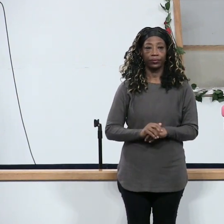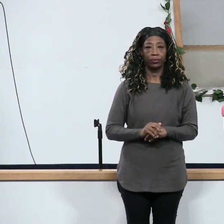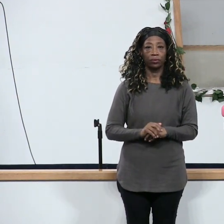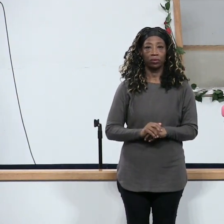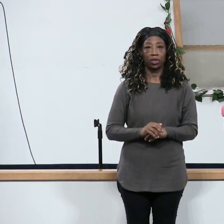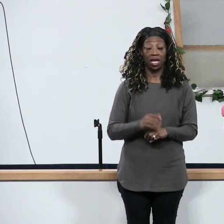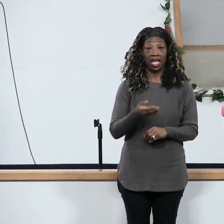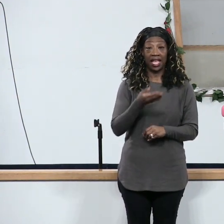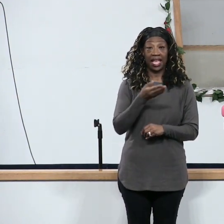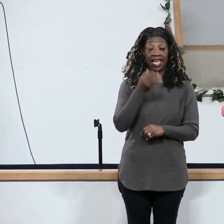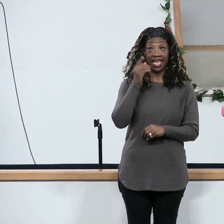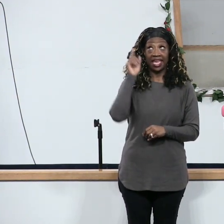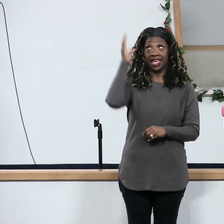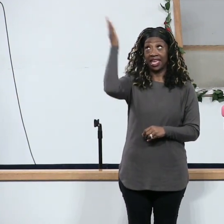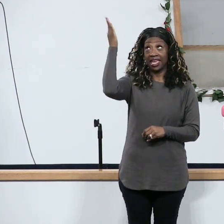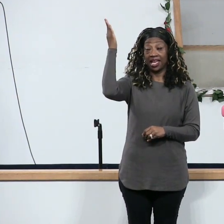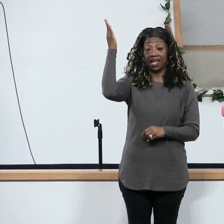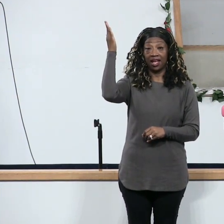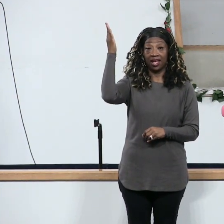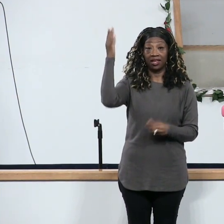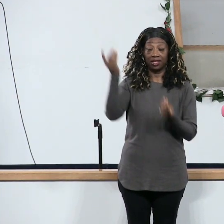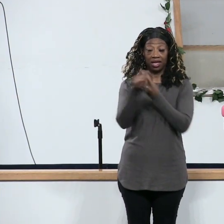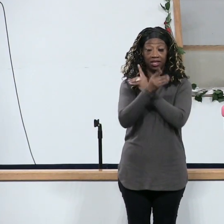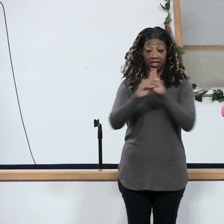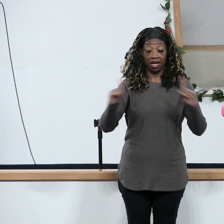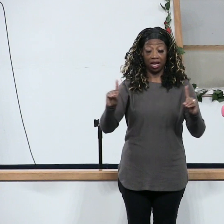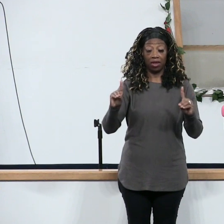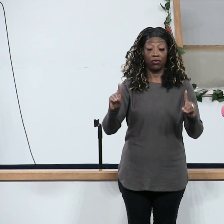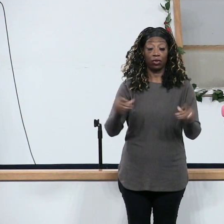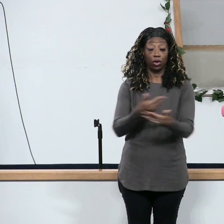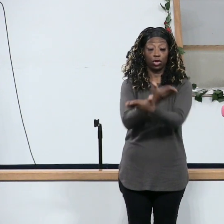He delivered you from going to hell.